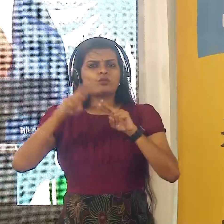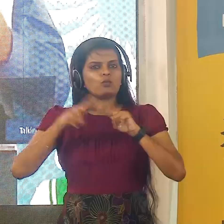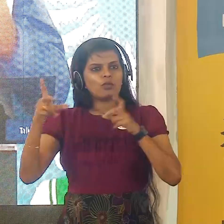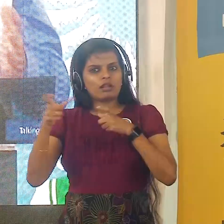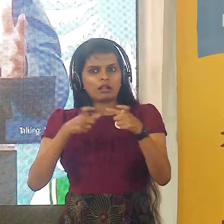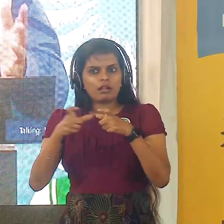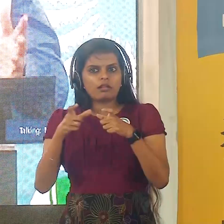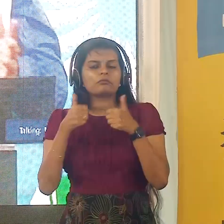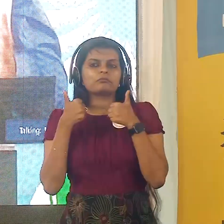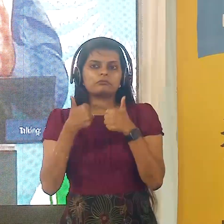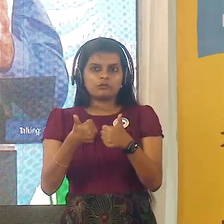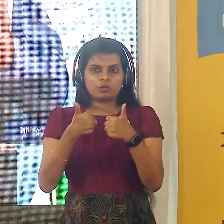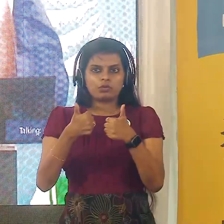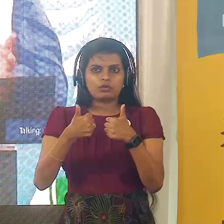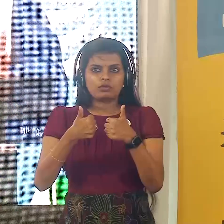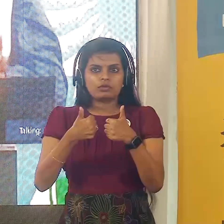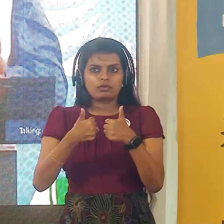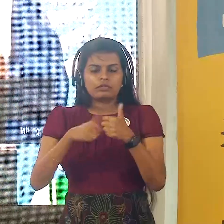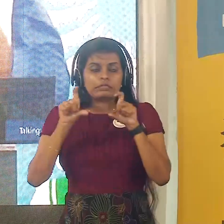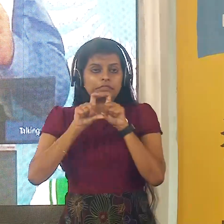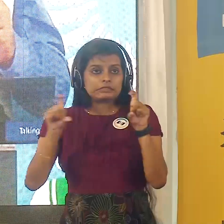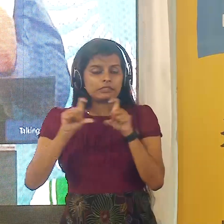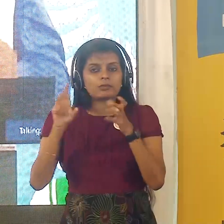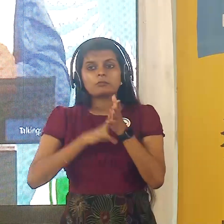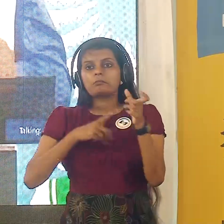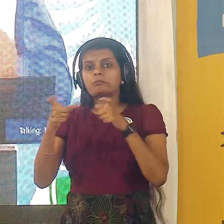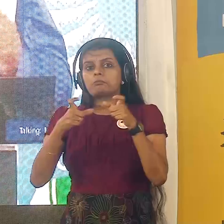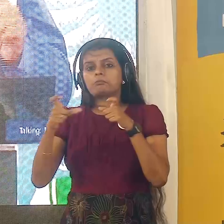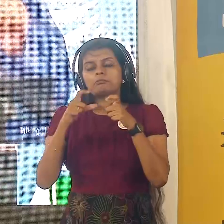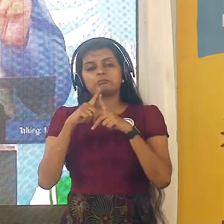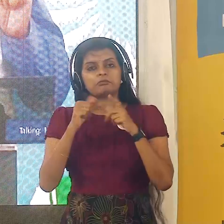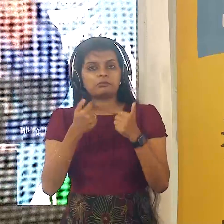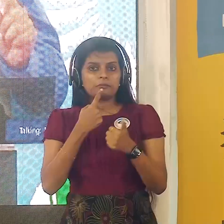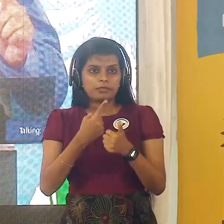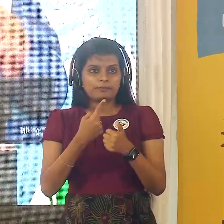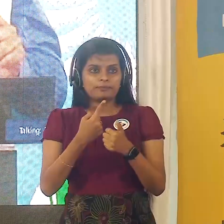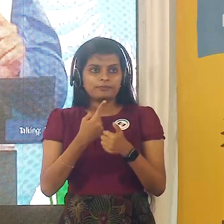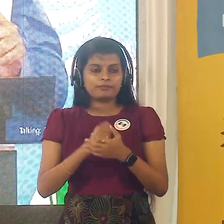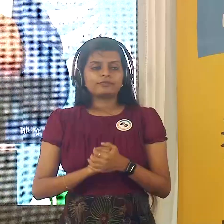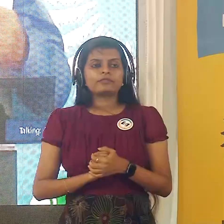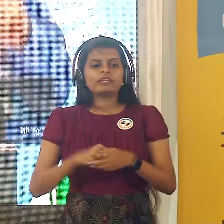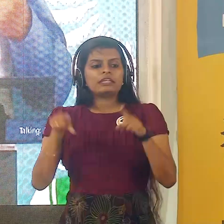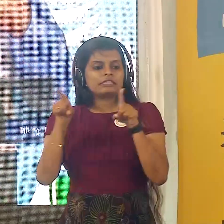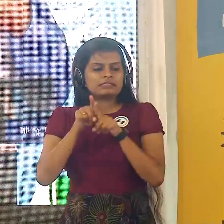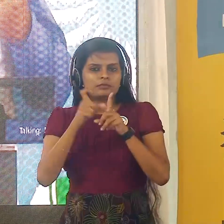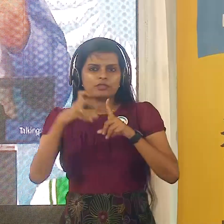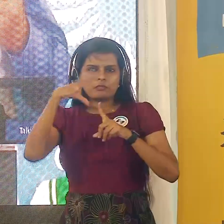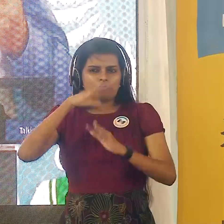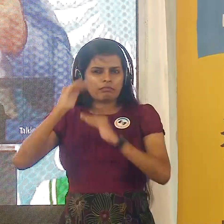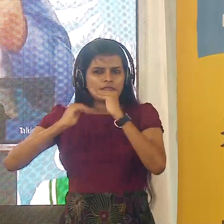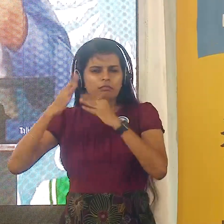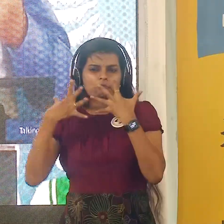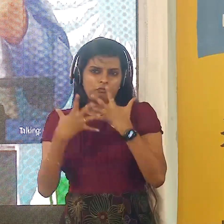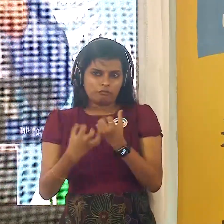manage all those situations very, very deftly. I would like to apprise this House that on the